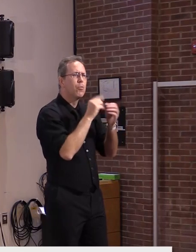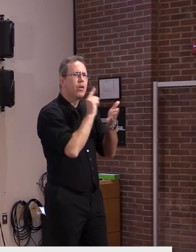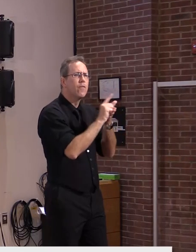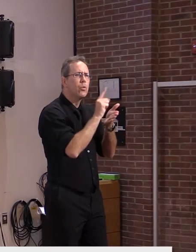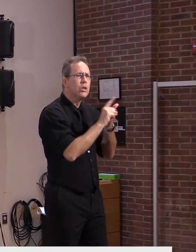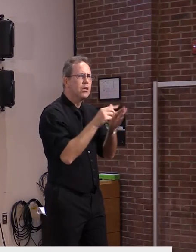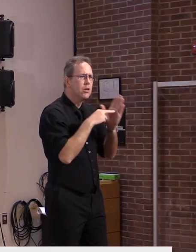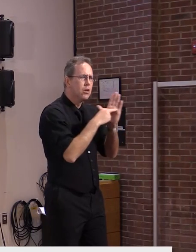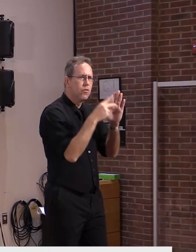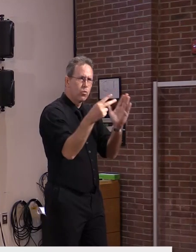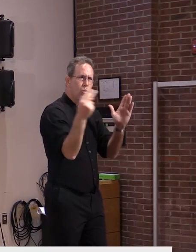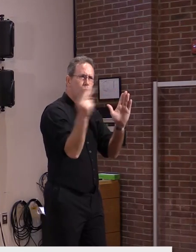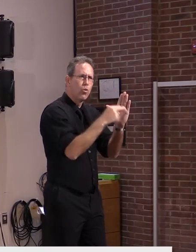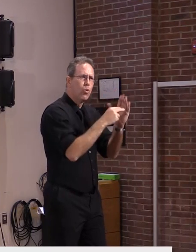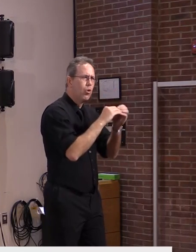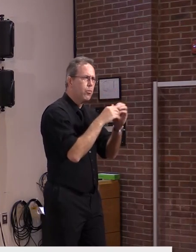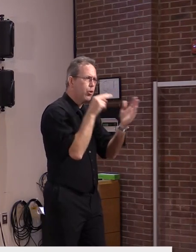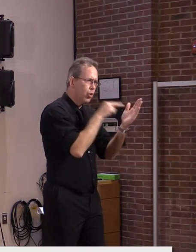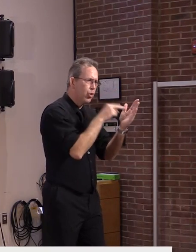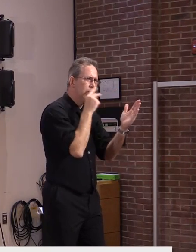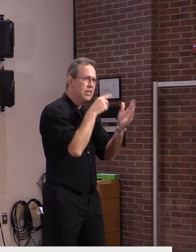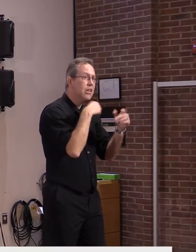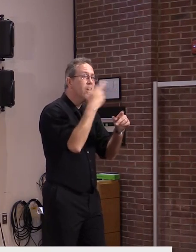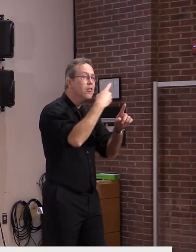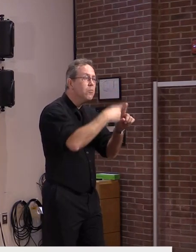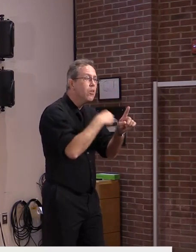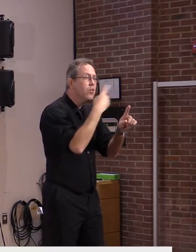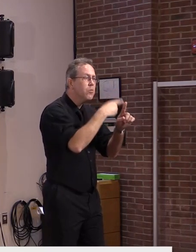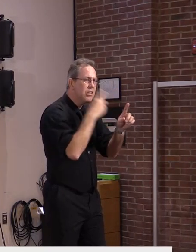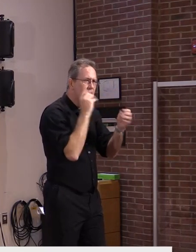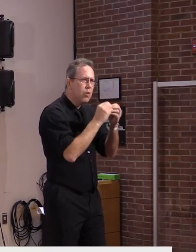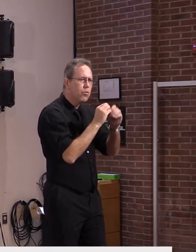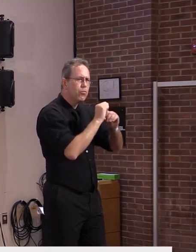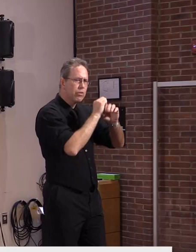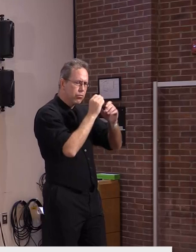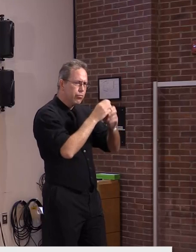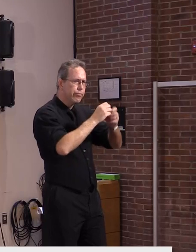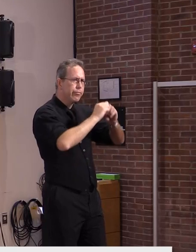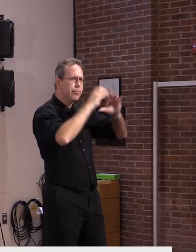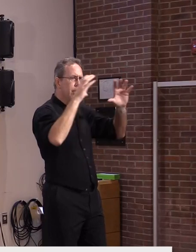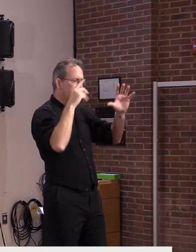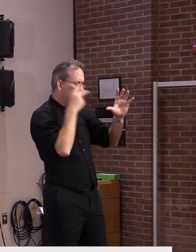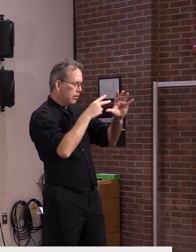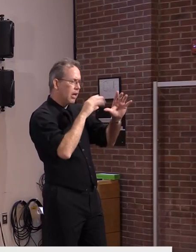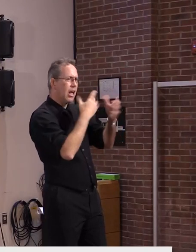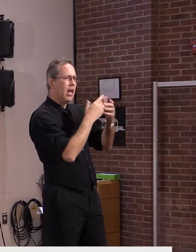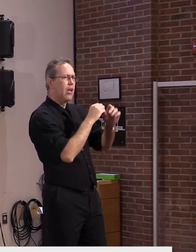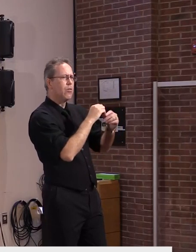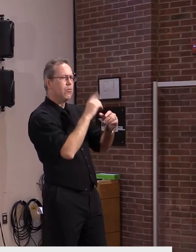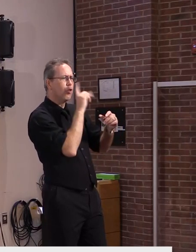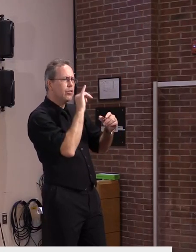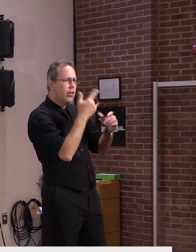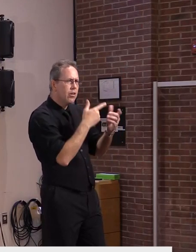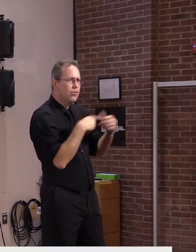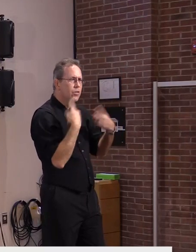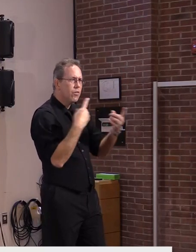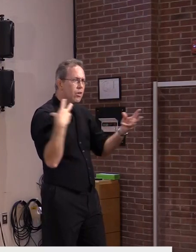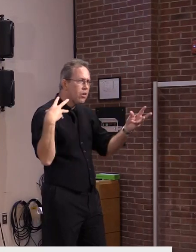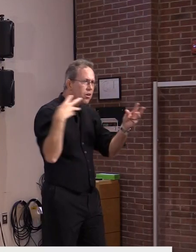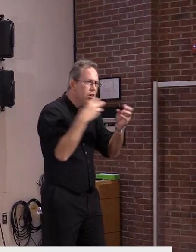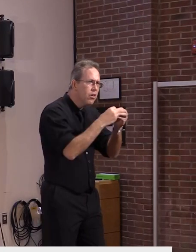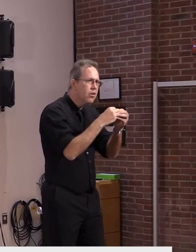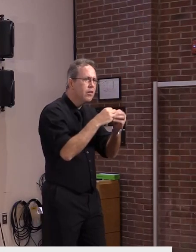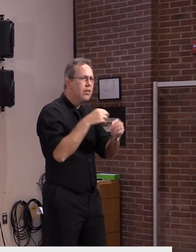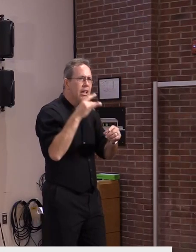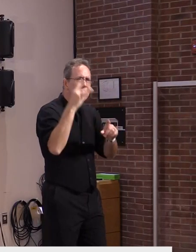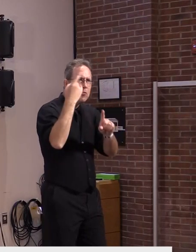14 deaths, you'll be able to focus on the whole pandemic and look